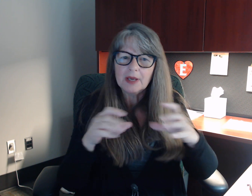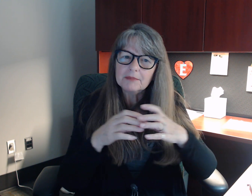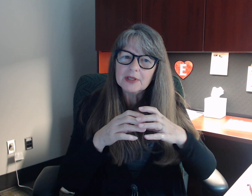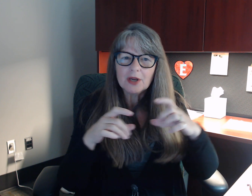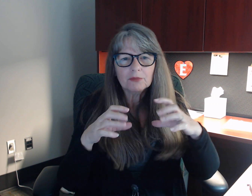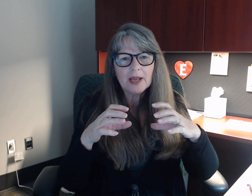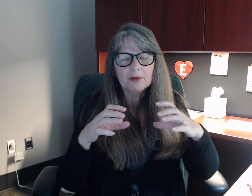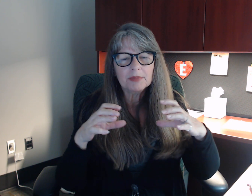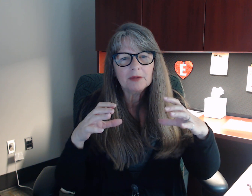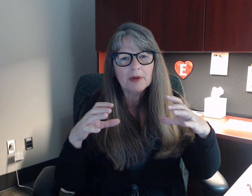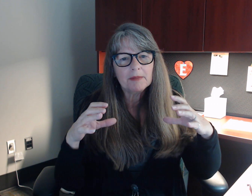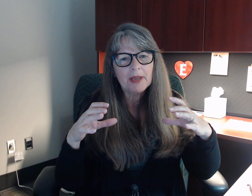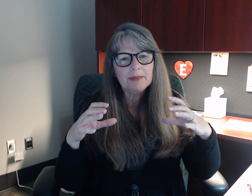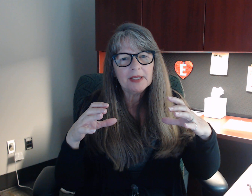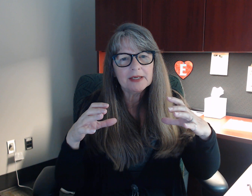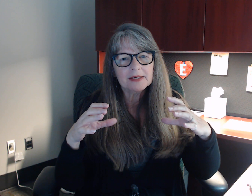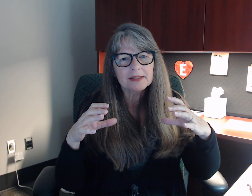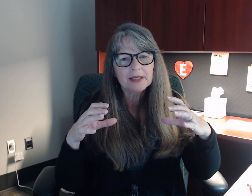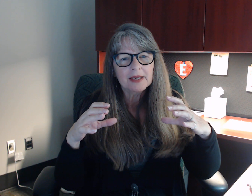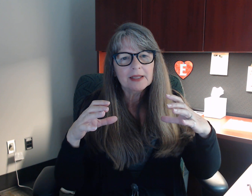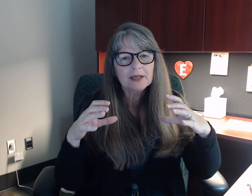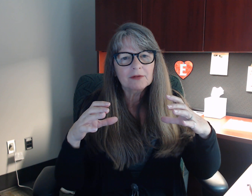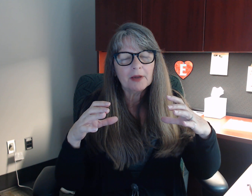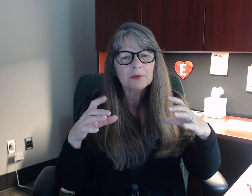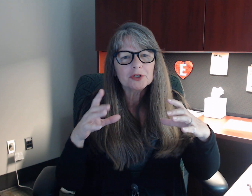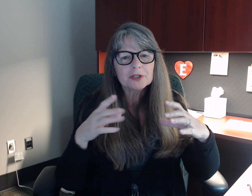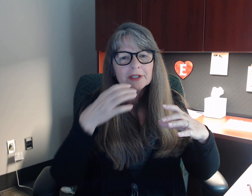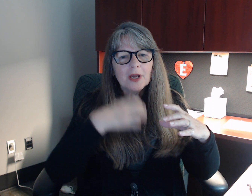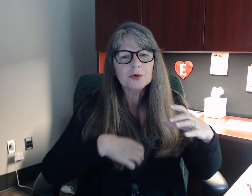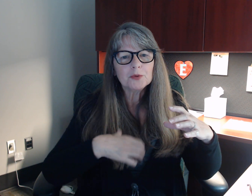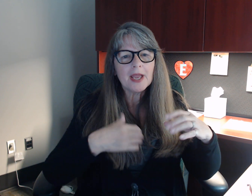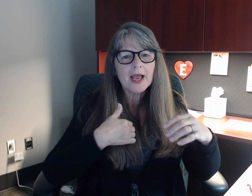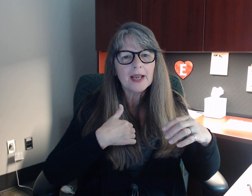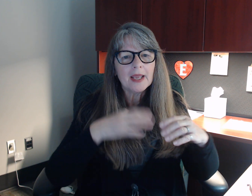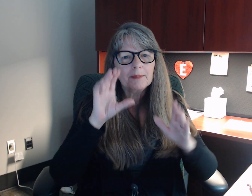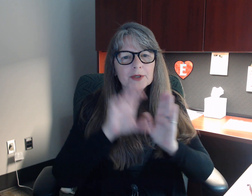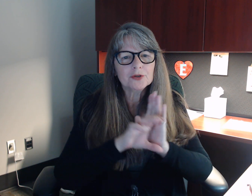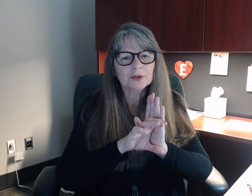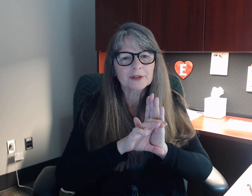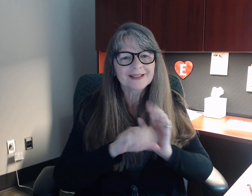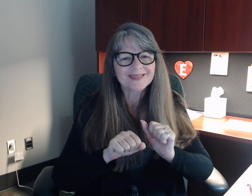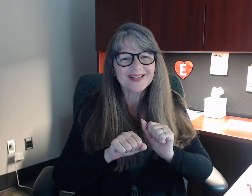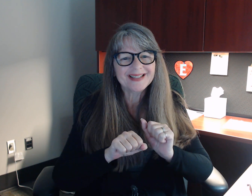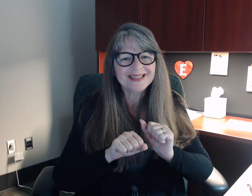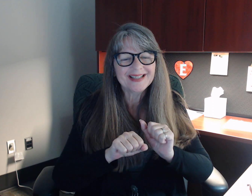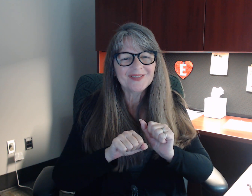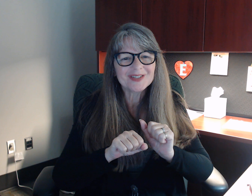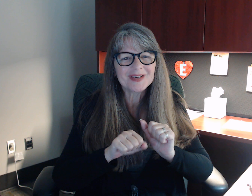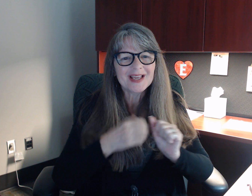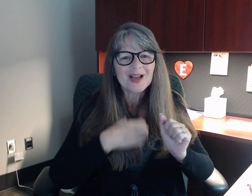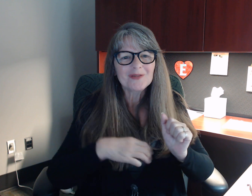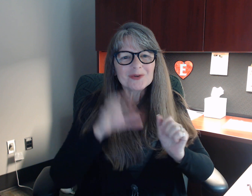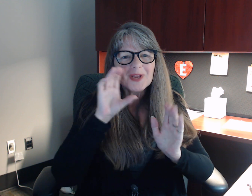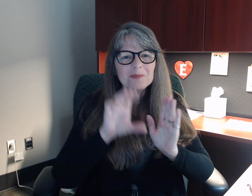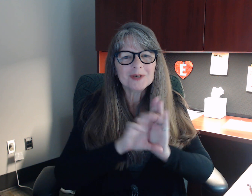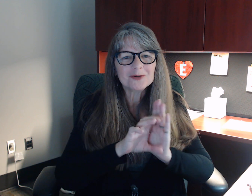it's not round, but anyway, but maybe it is. That it. I wish we had a picture, right? I wish we had a picture so we